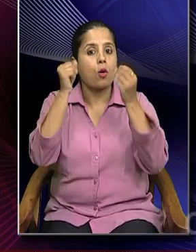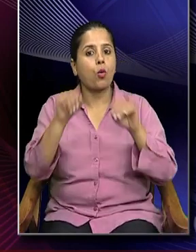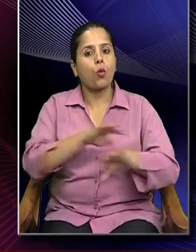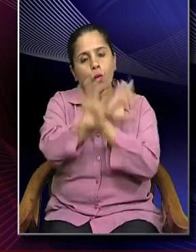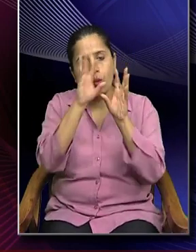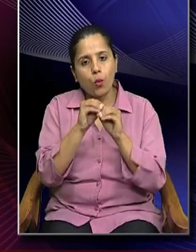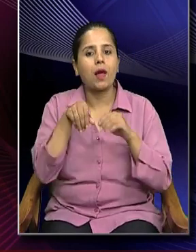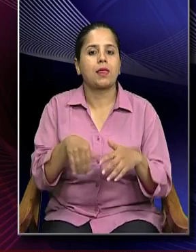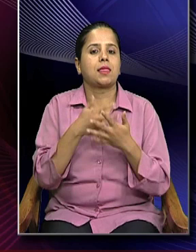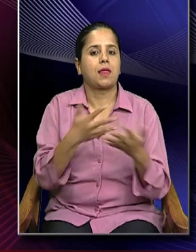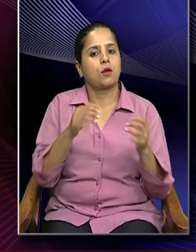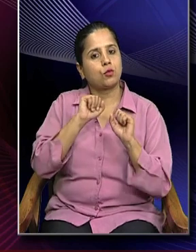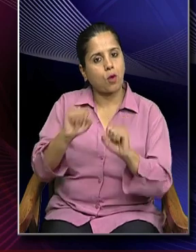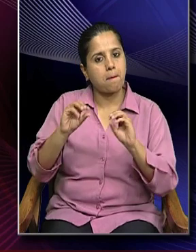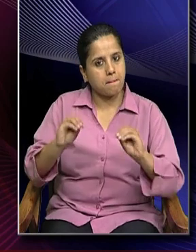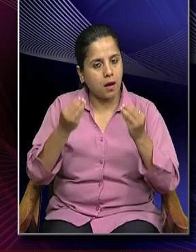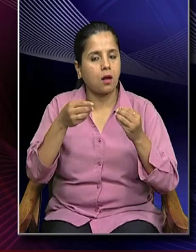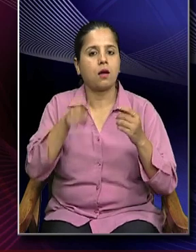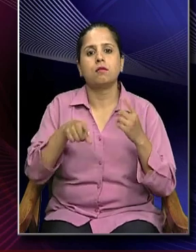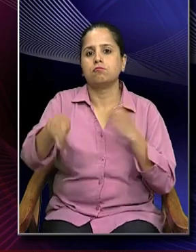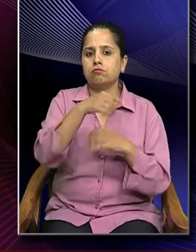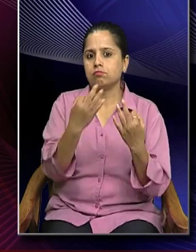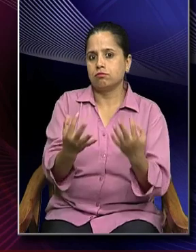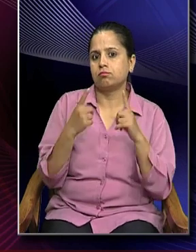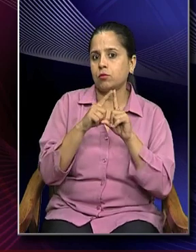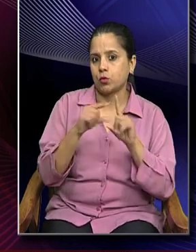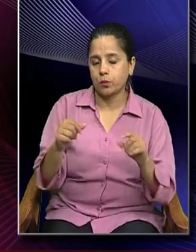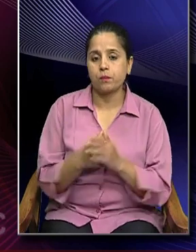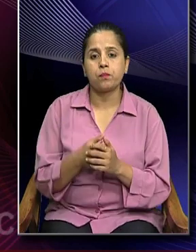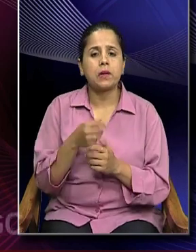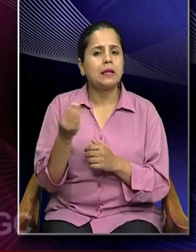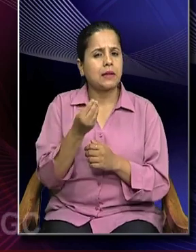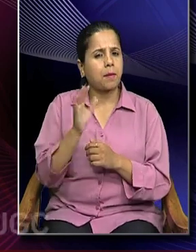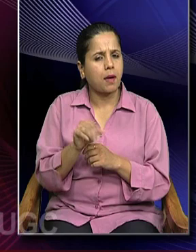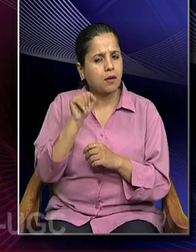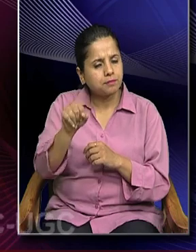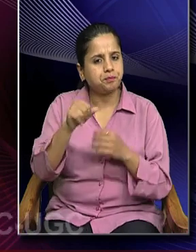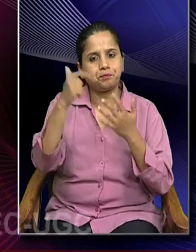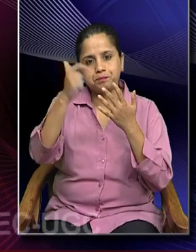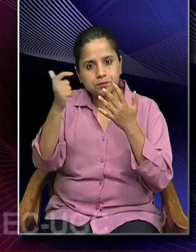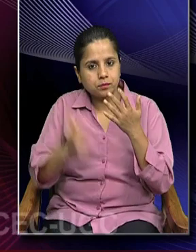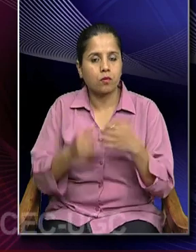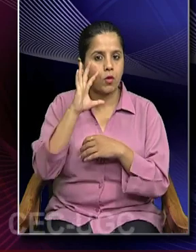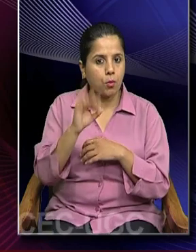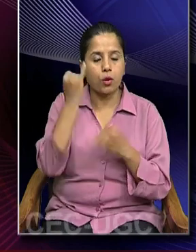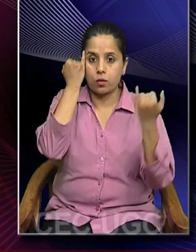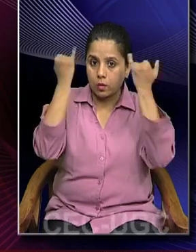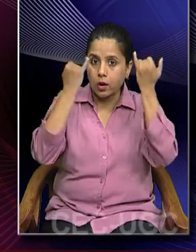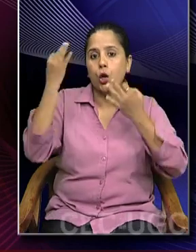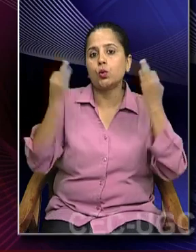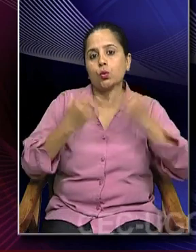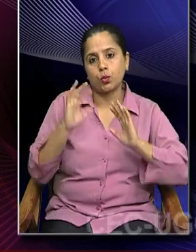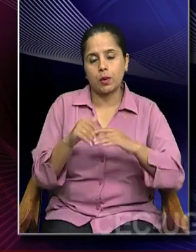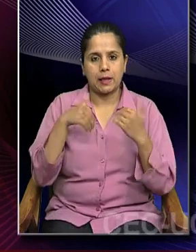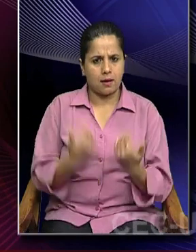overall productivity and competitiveness. Now, there are some key components of innovative assessments.